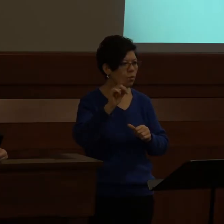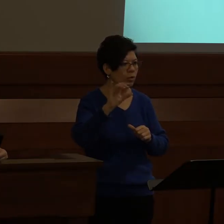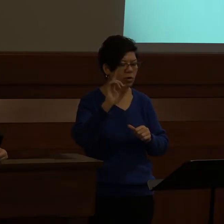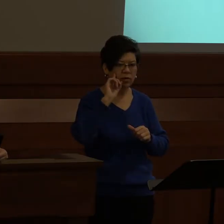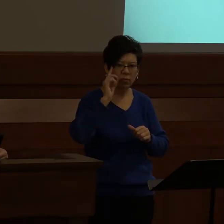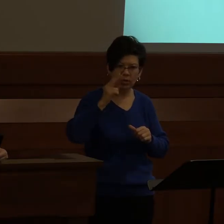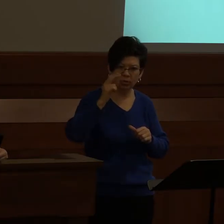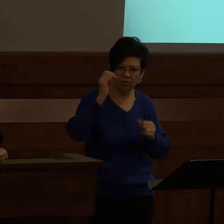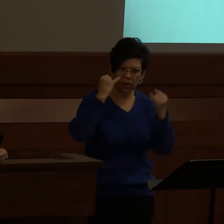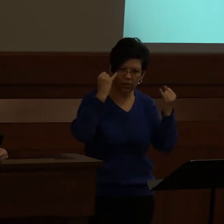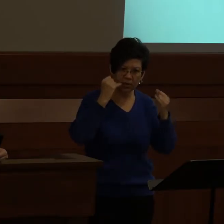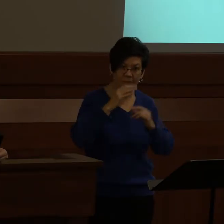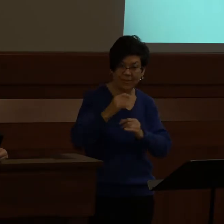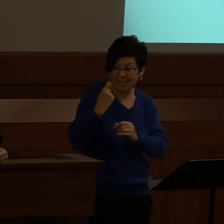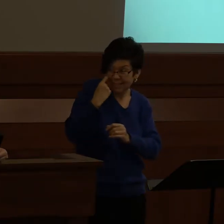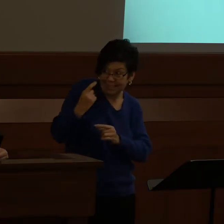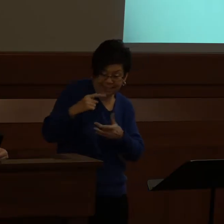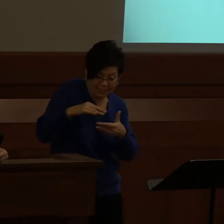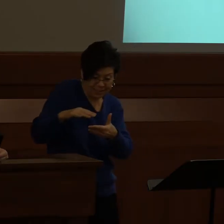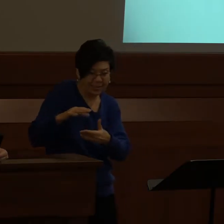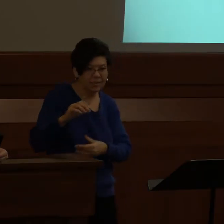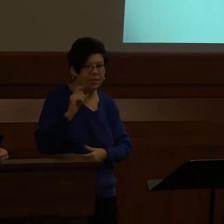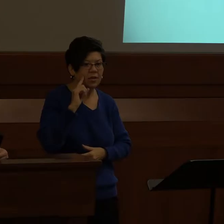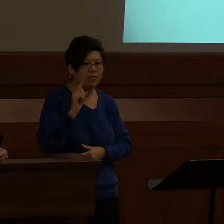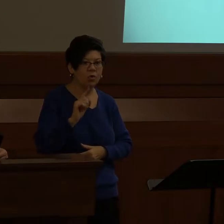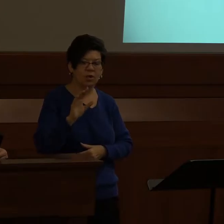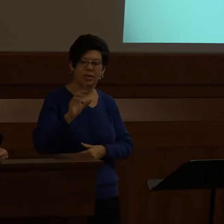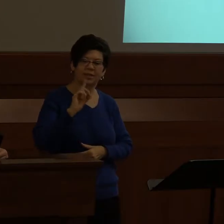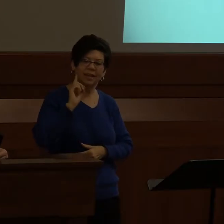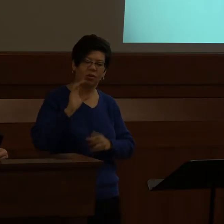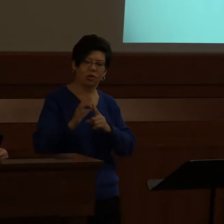most recently, sacred eloquence in deaf culture.